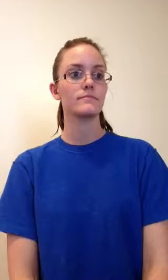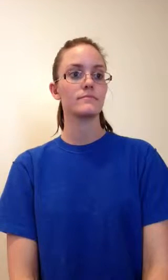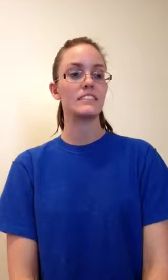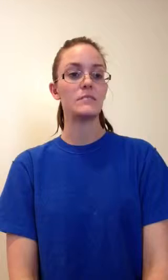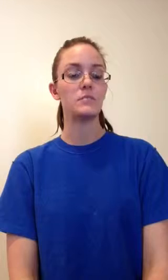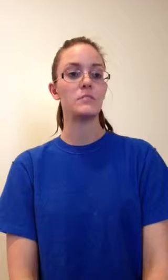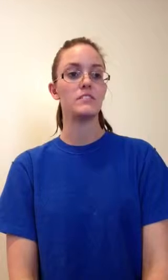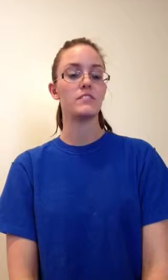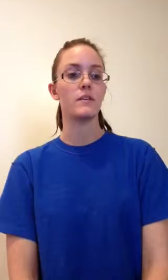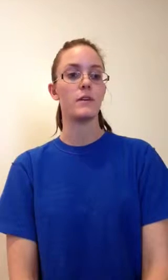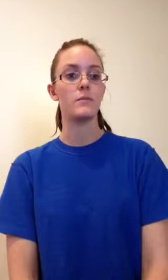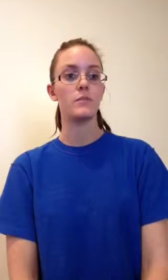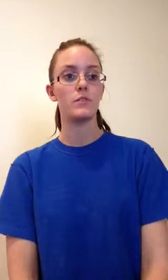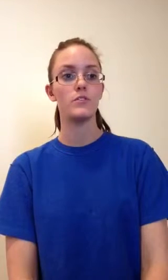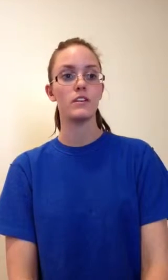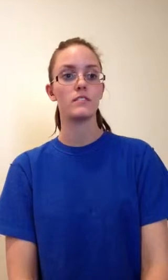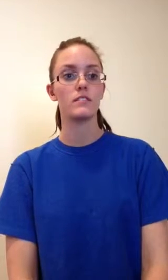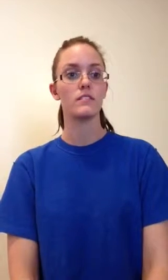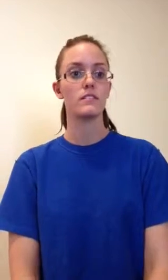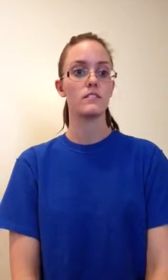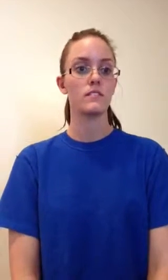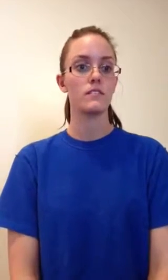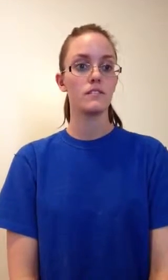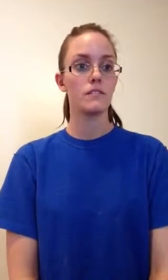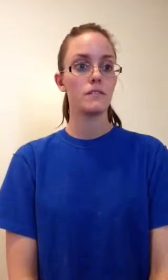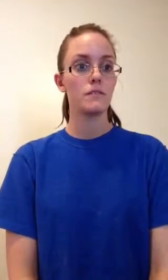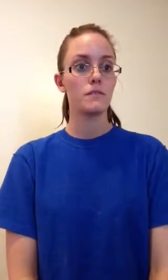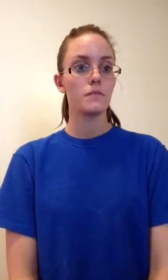It seems to be easier that way. I mean, what do you guys think?